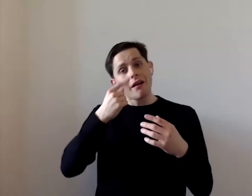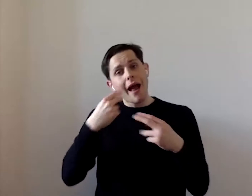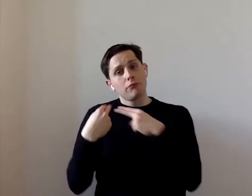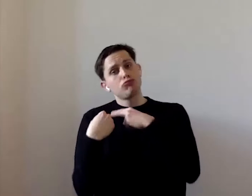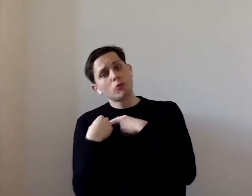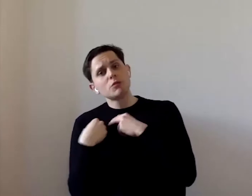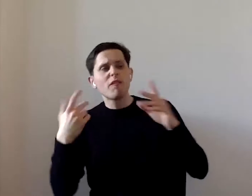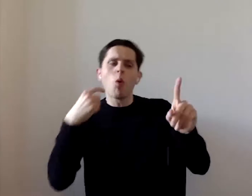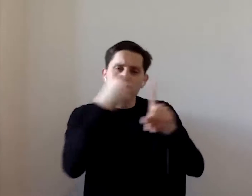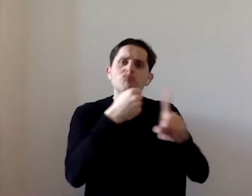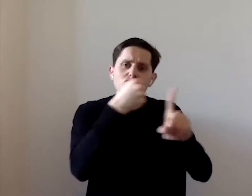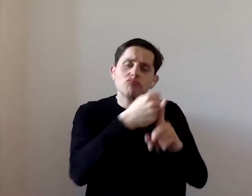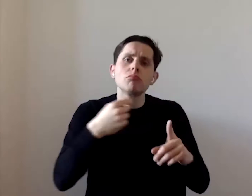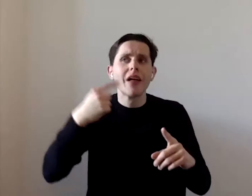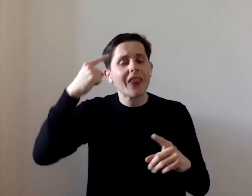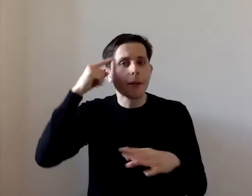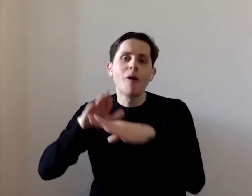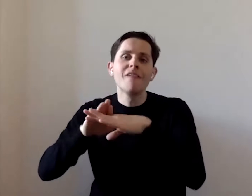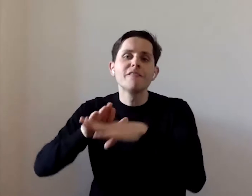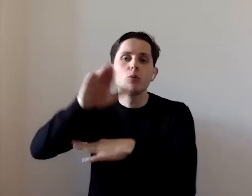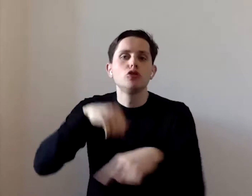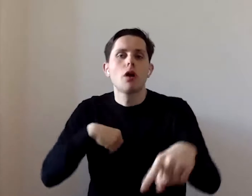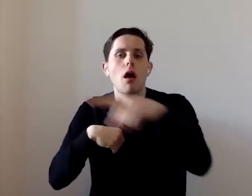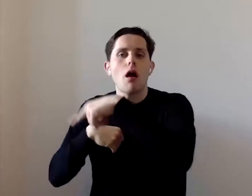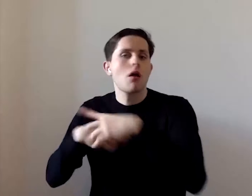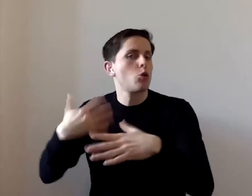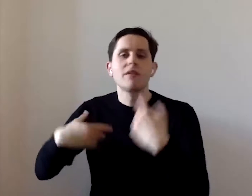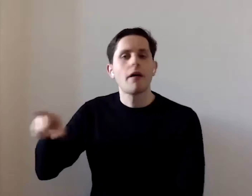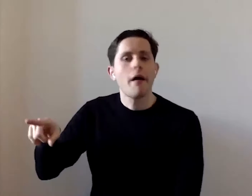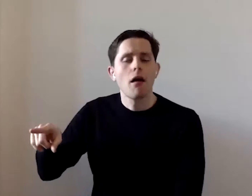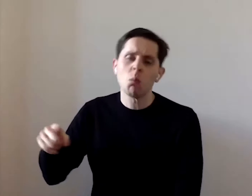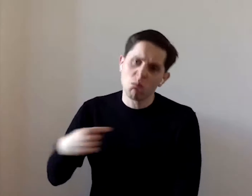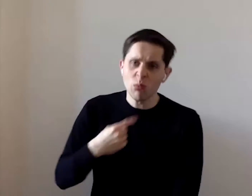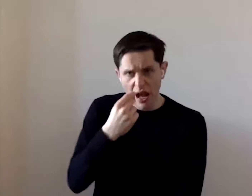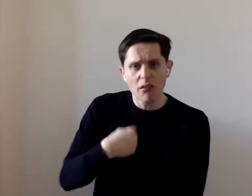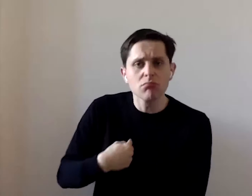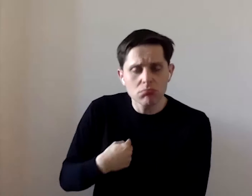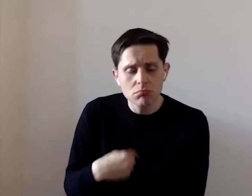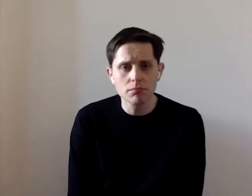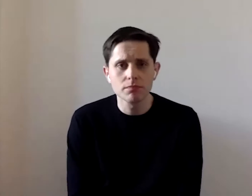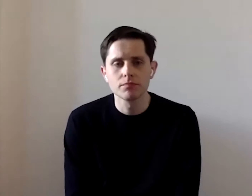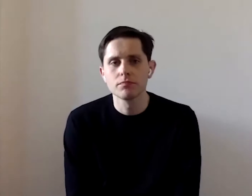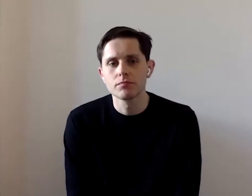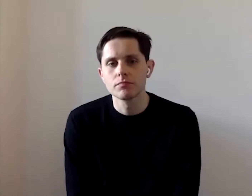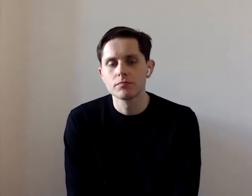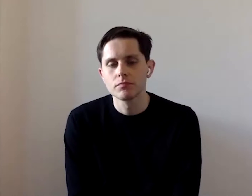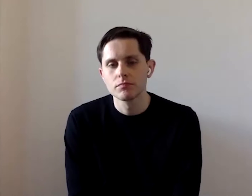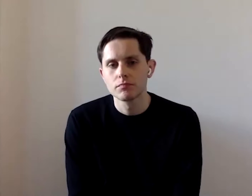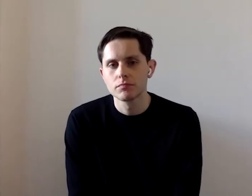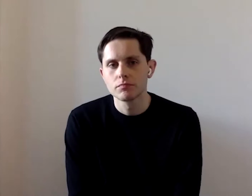And I'm happy to take that responsibility if it means someone in the future doesn't have to do it. If that's my